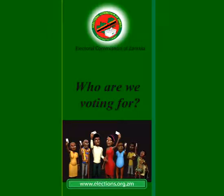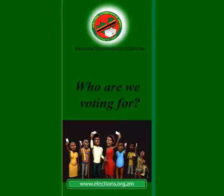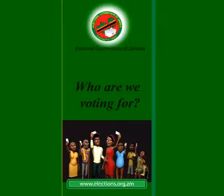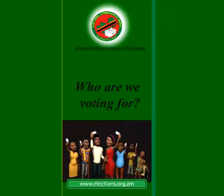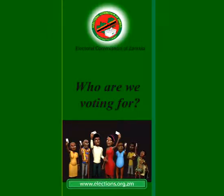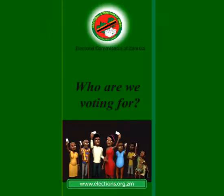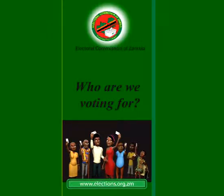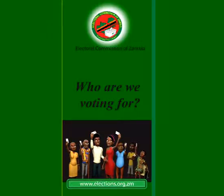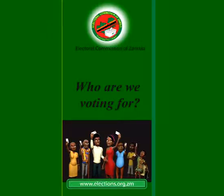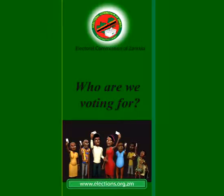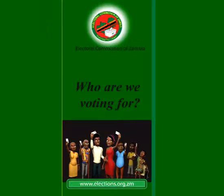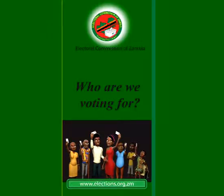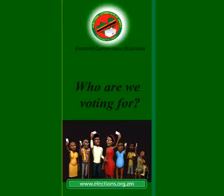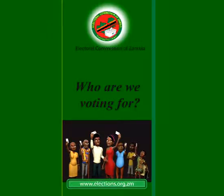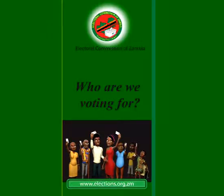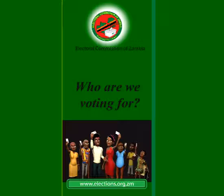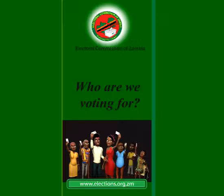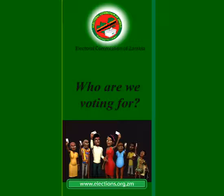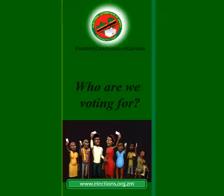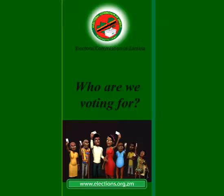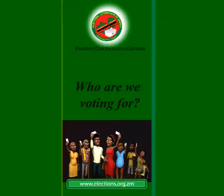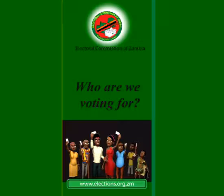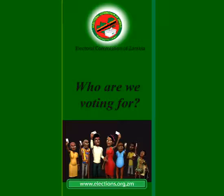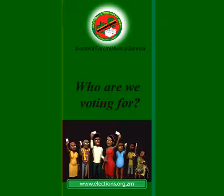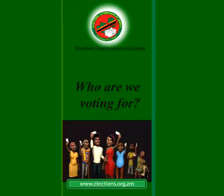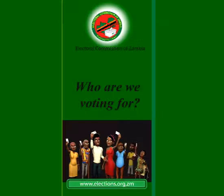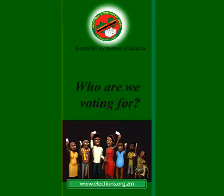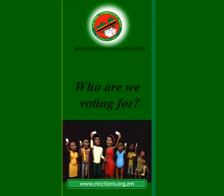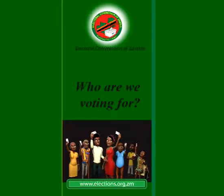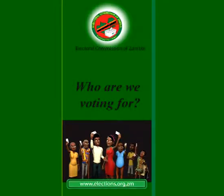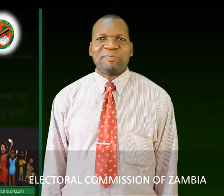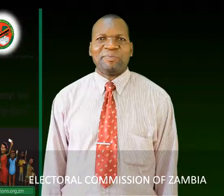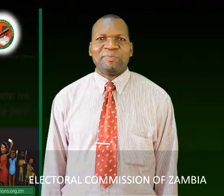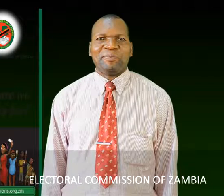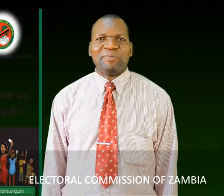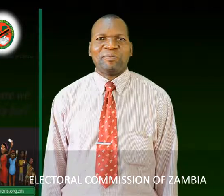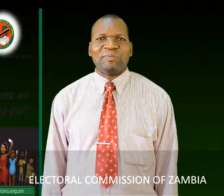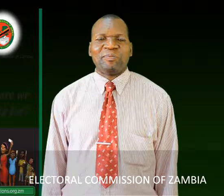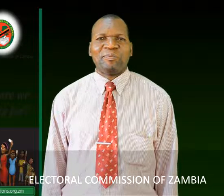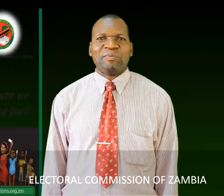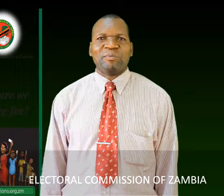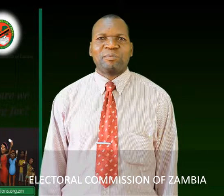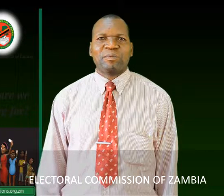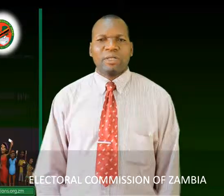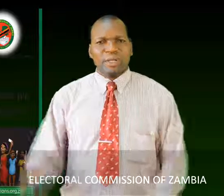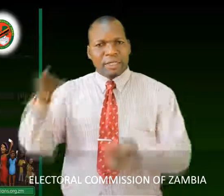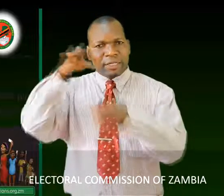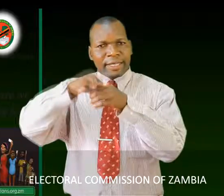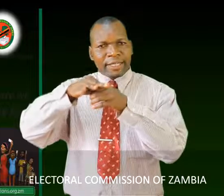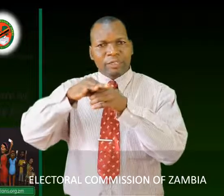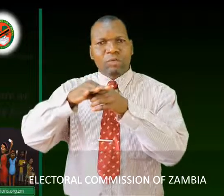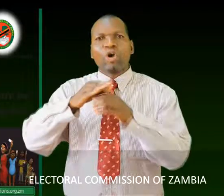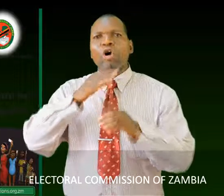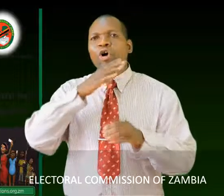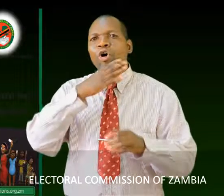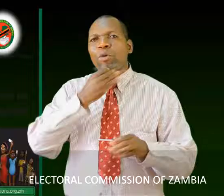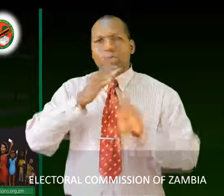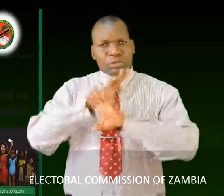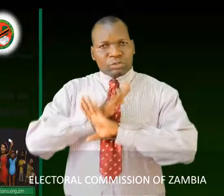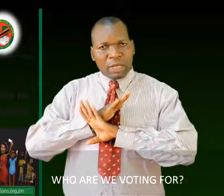your vote. It is your choice. Electoral Commission of Zambia. Who are we